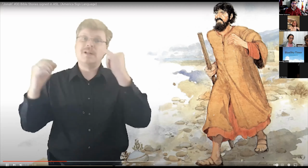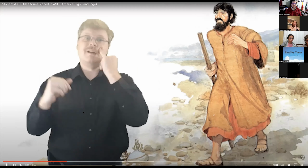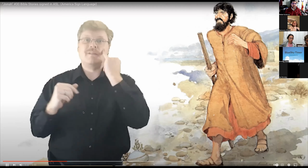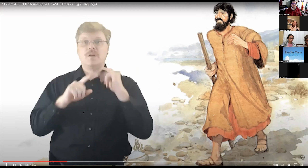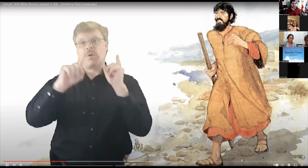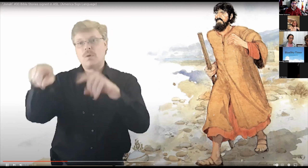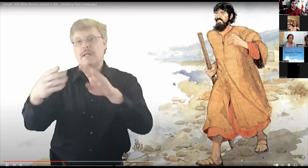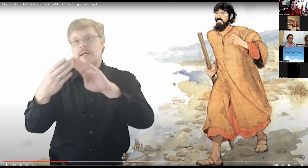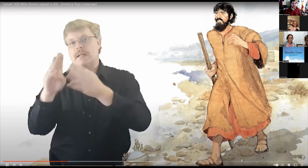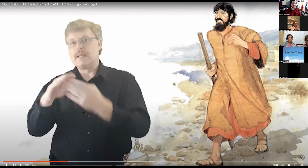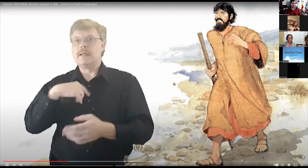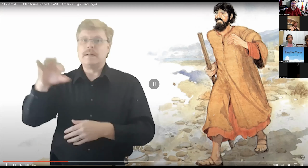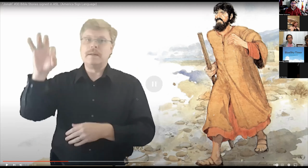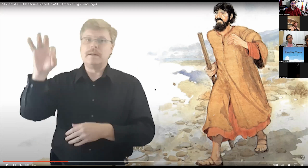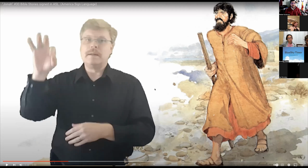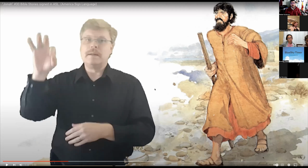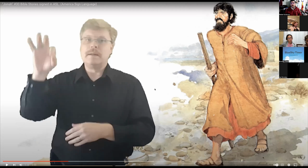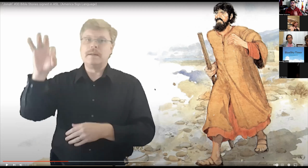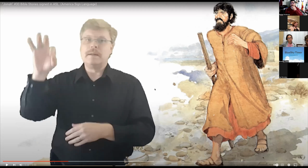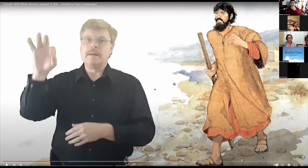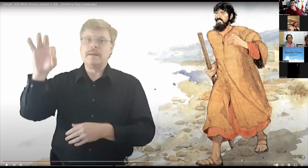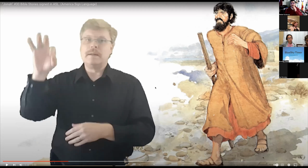why? Because